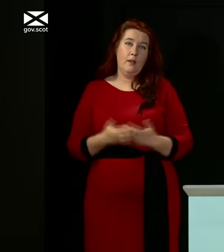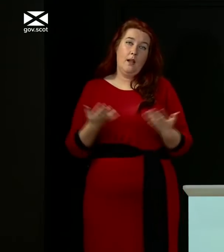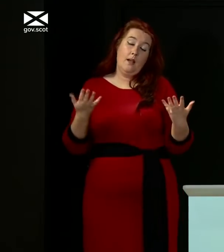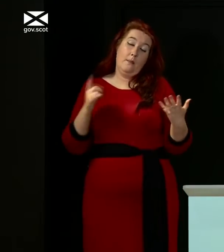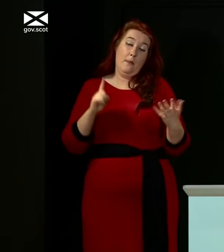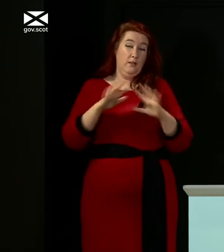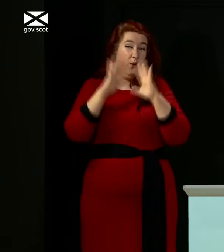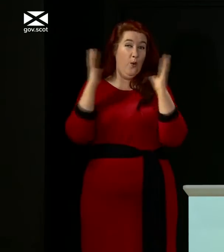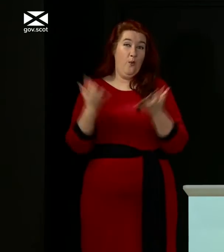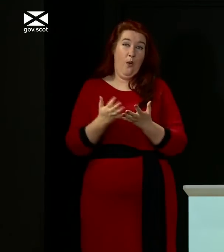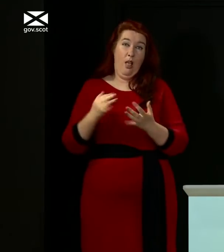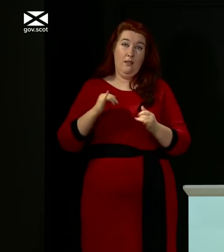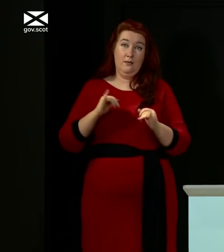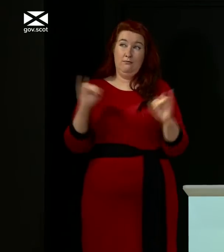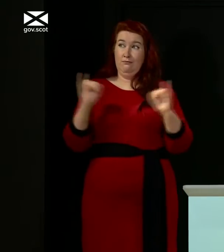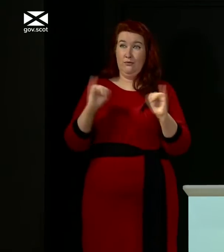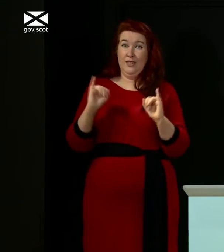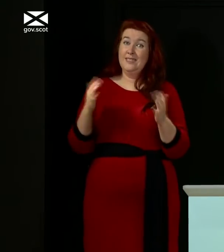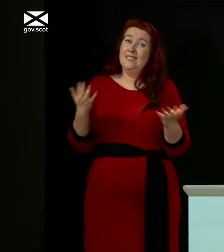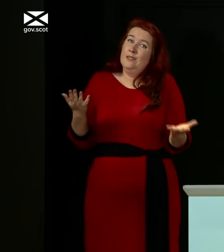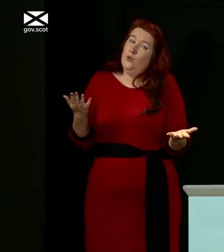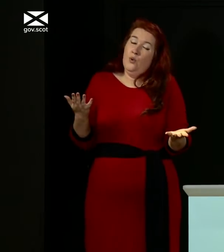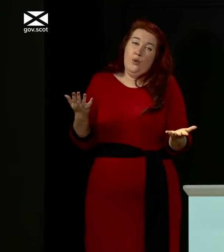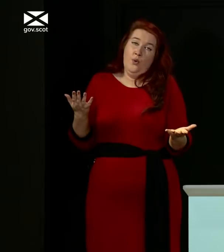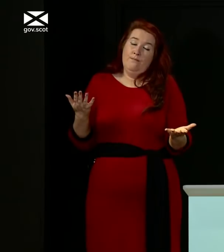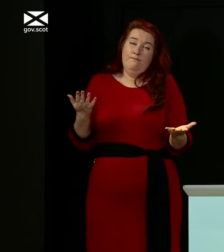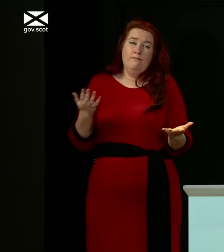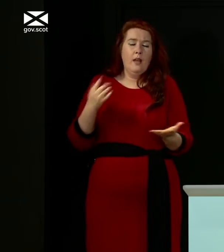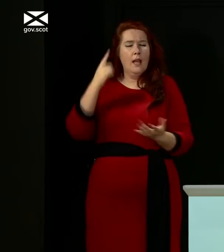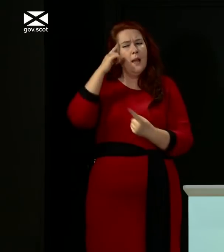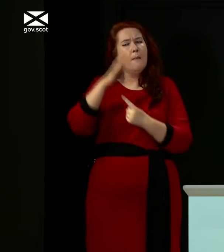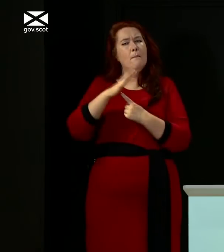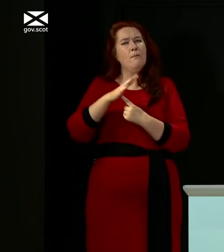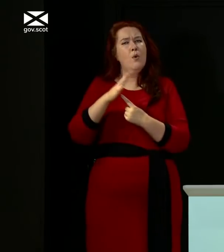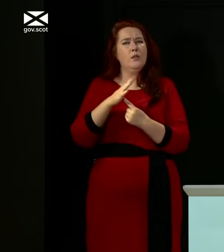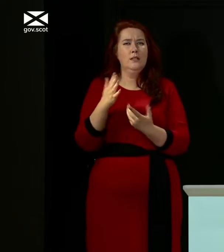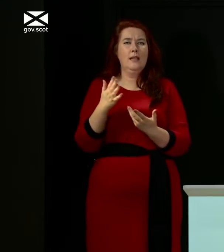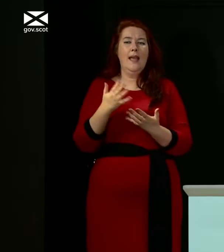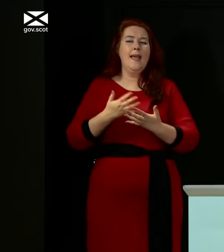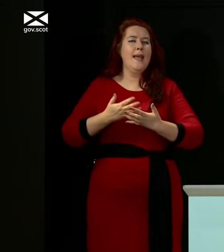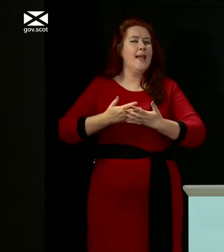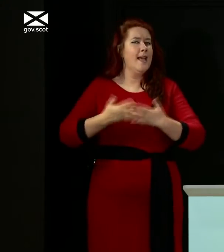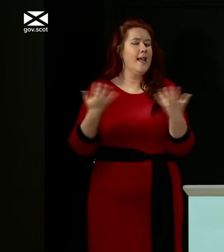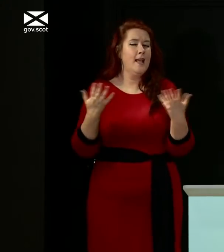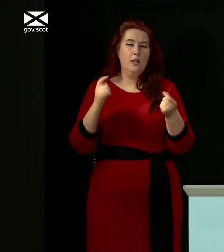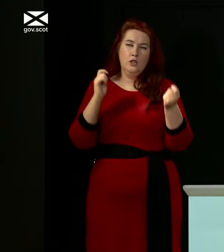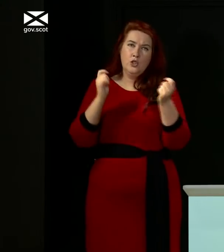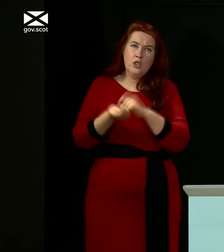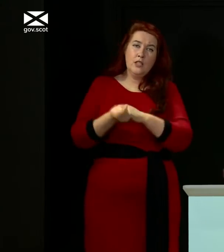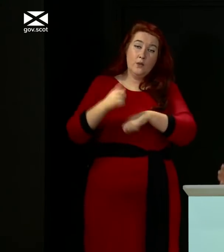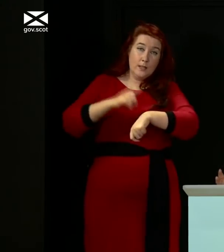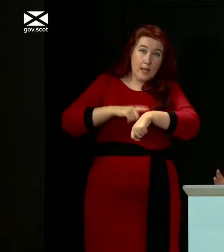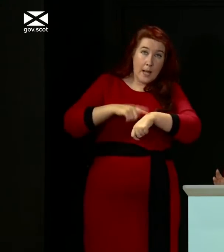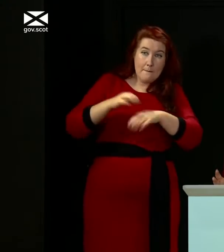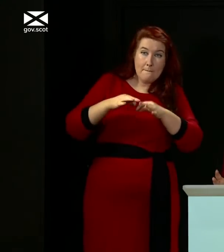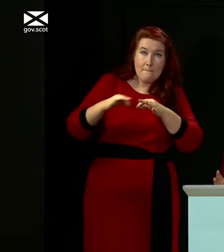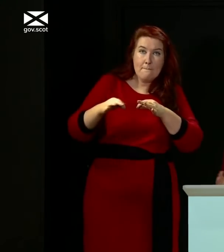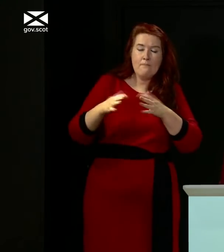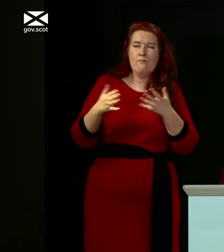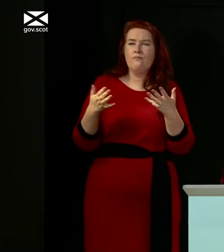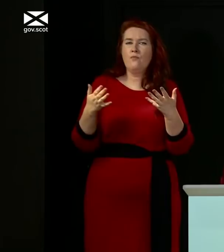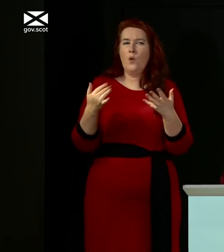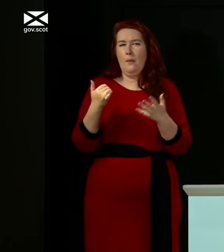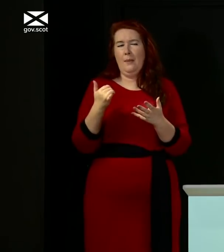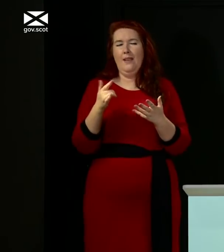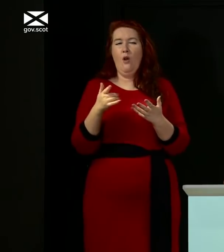global pandemic, and but the most important thing to say is I think any change to the timing, or perhaps more